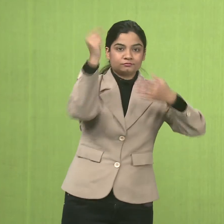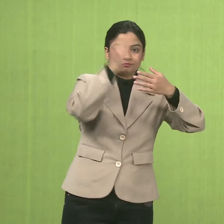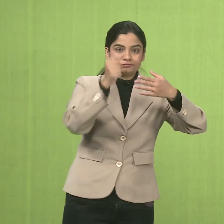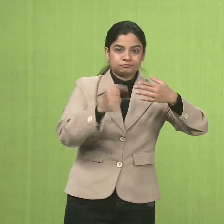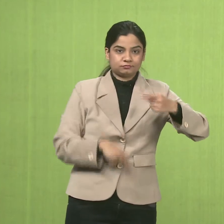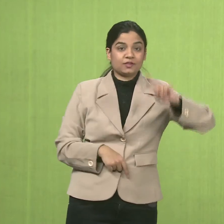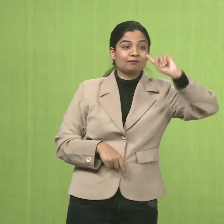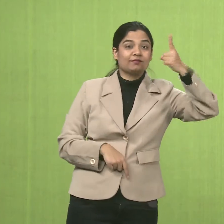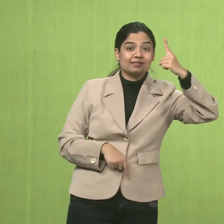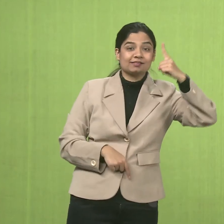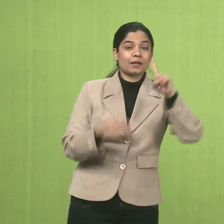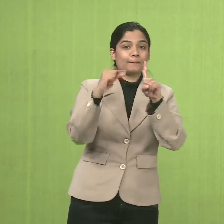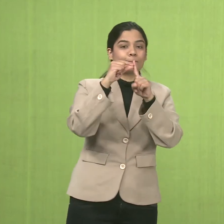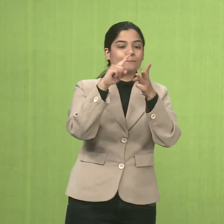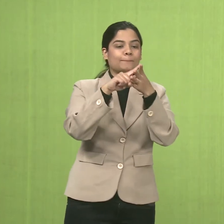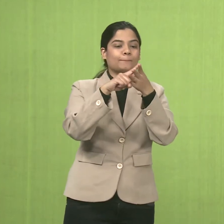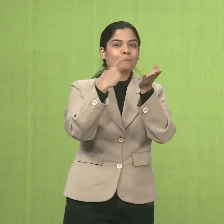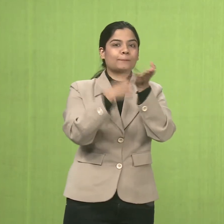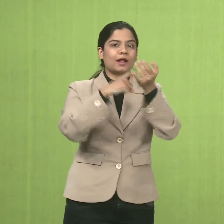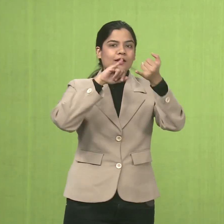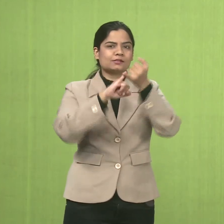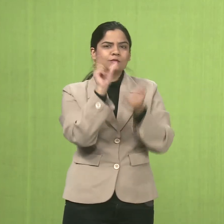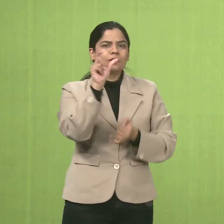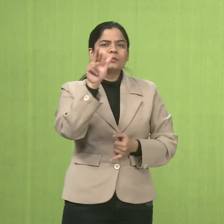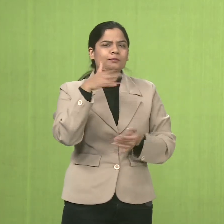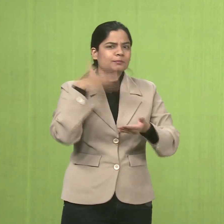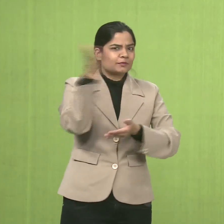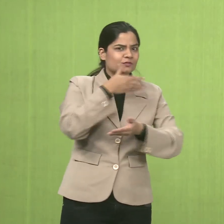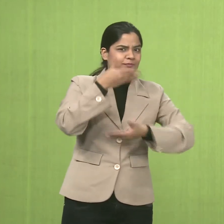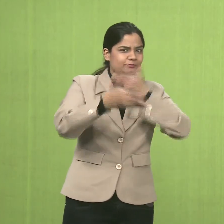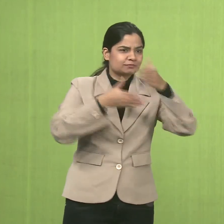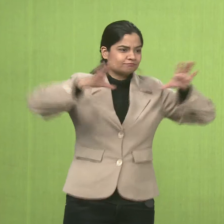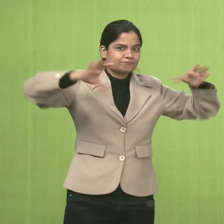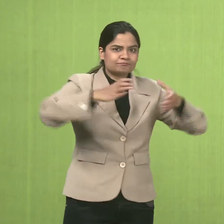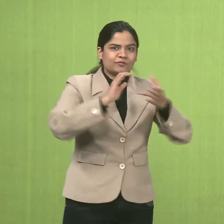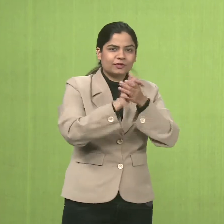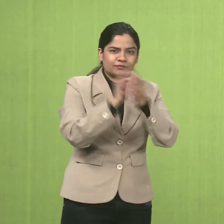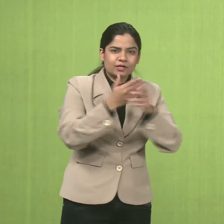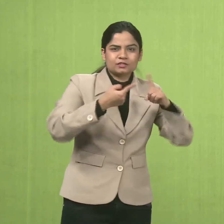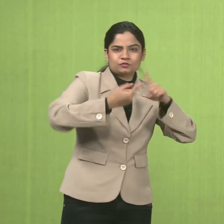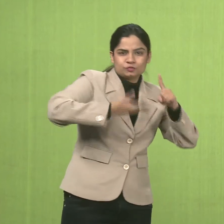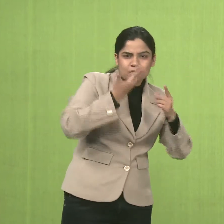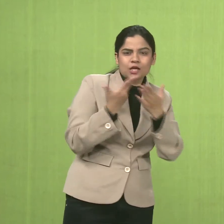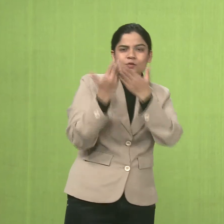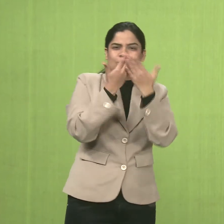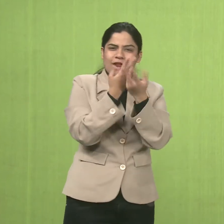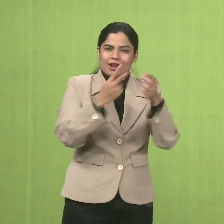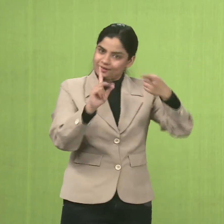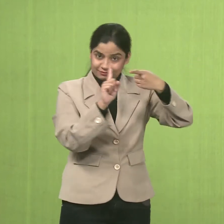through. First is peers, their friends, etc., the similar people of